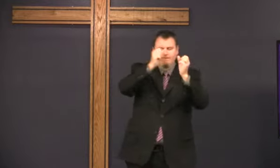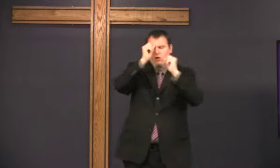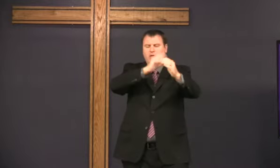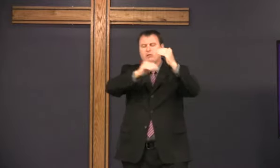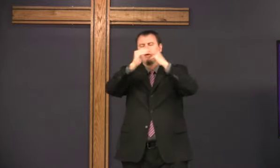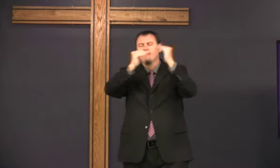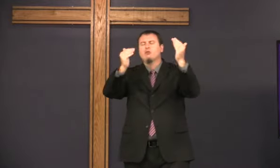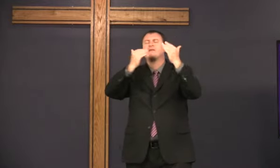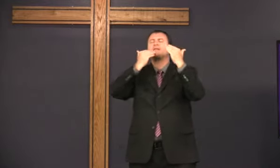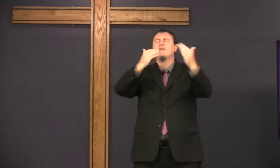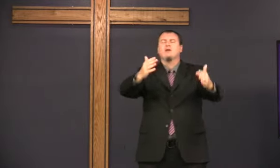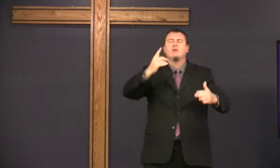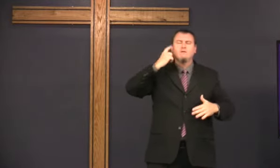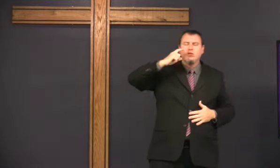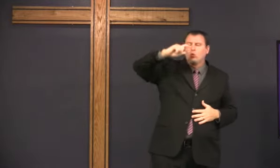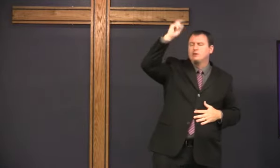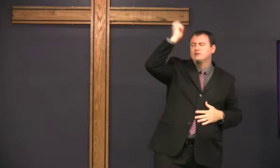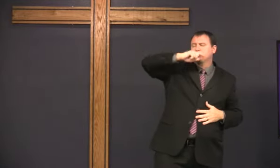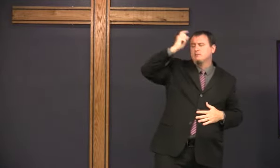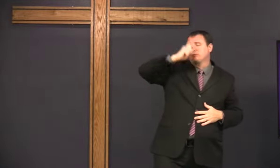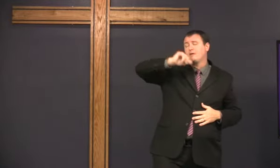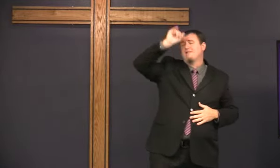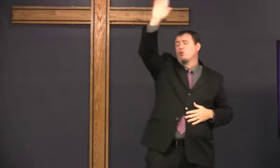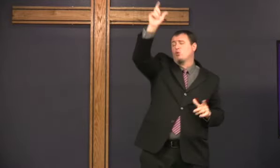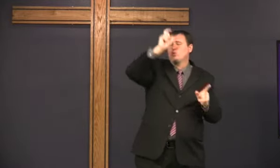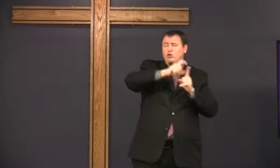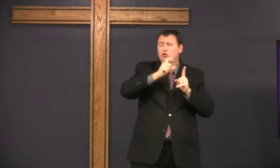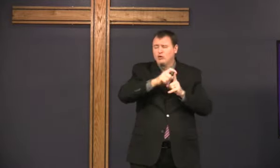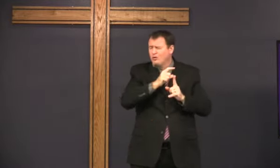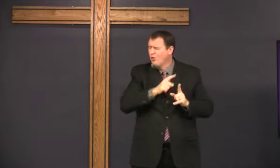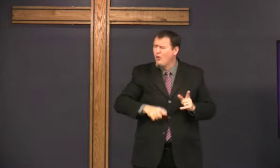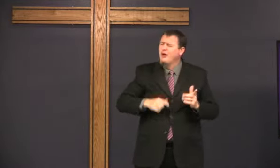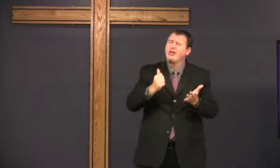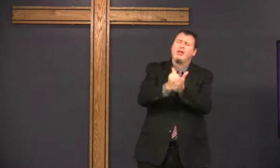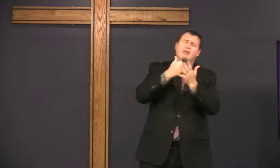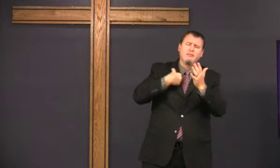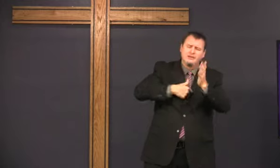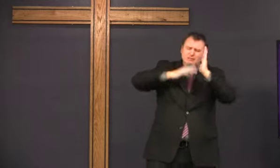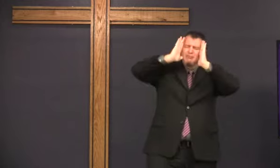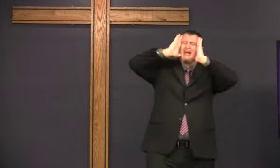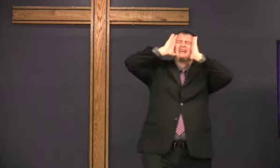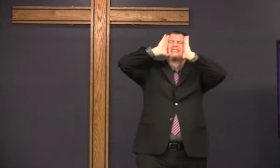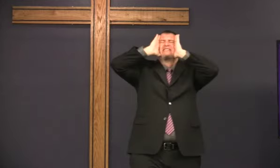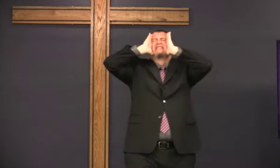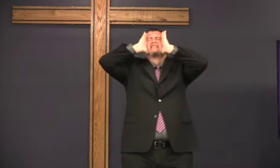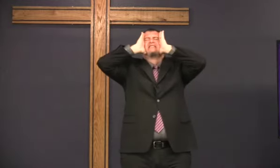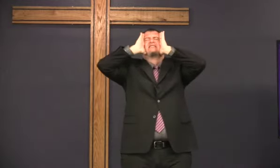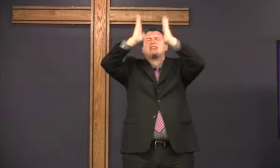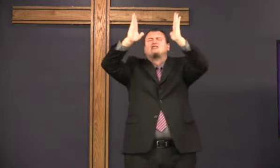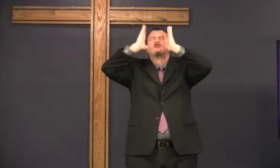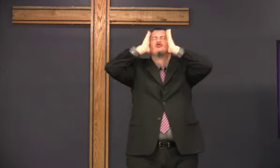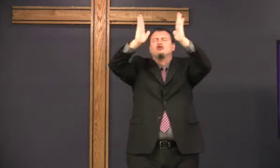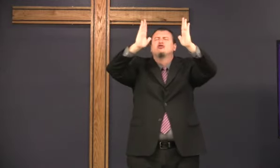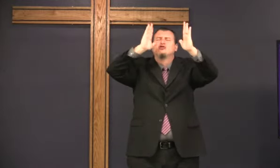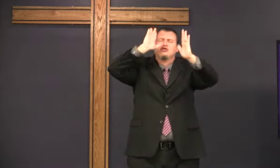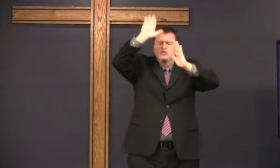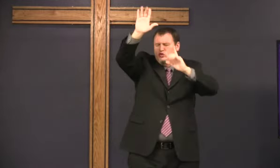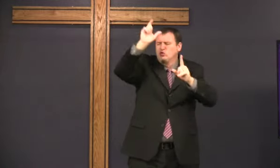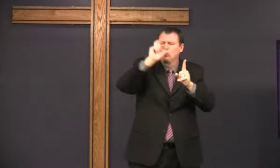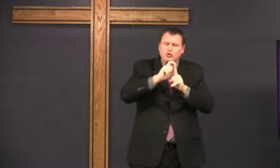Okay, let's close with prayer. Our Father in heaven, we thank you for your wisdom, your word. Helps us to